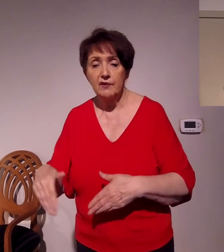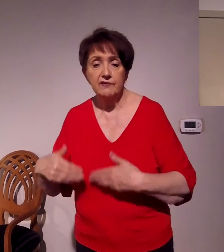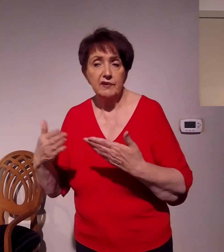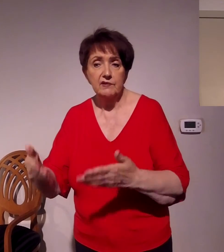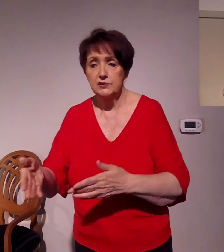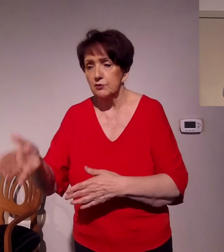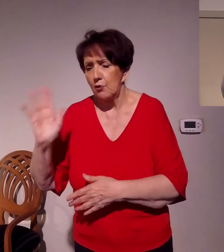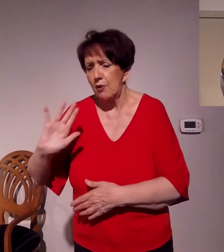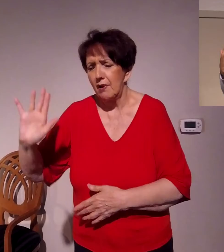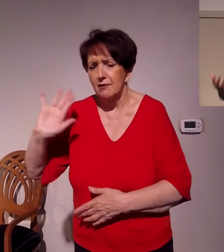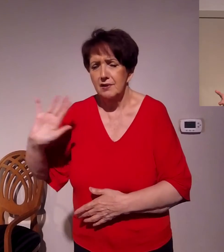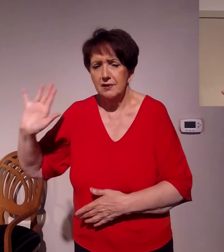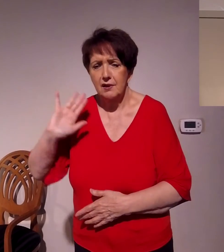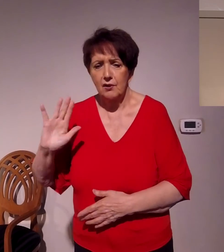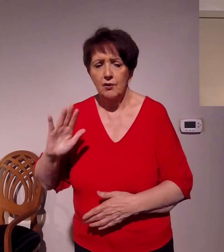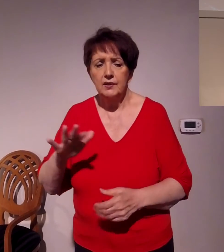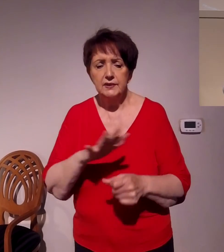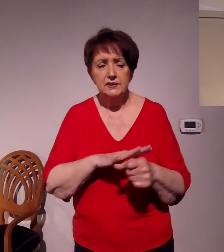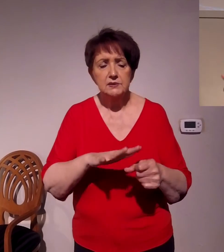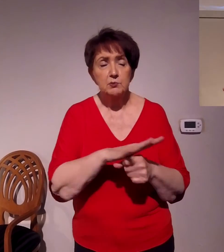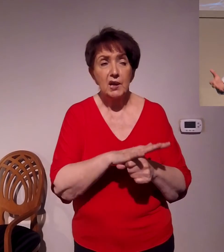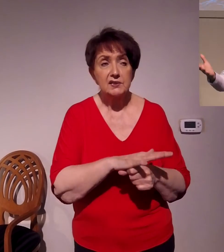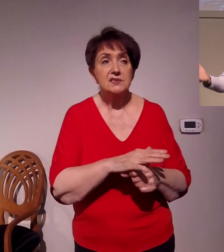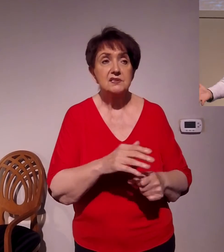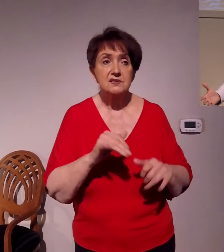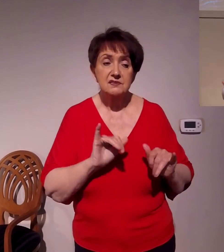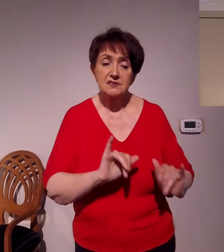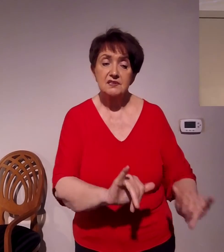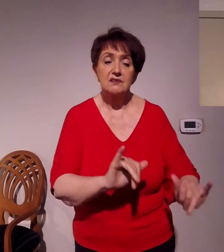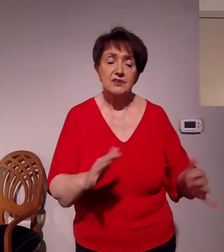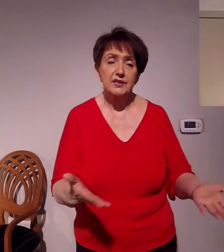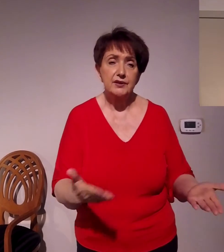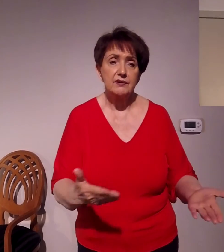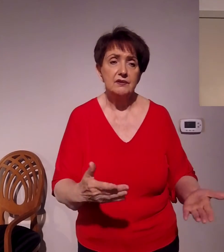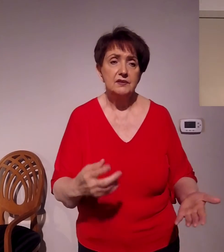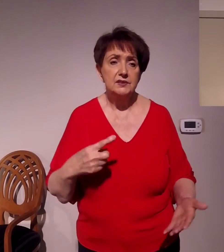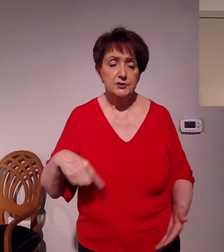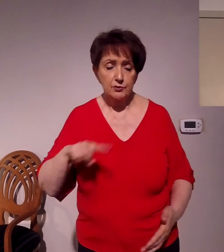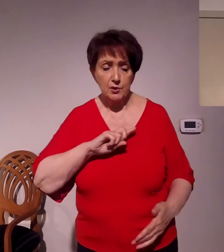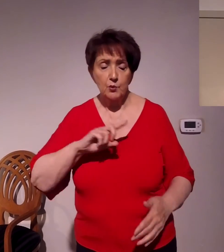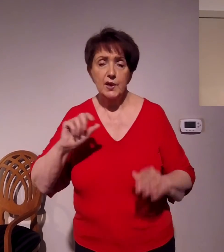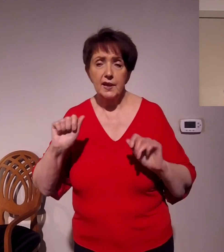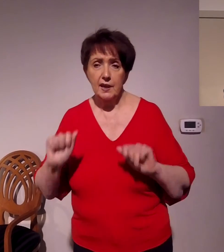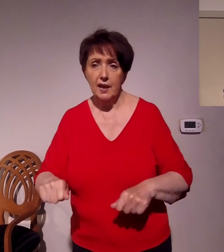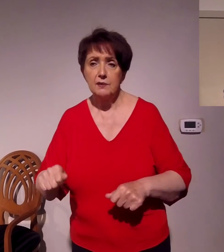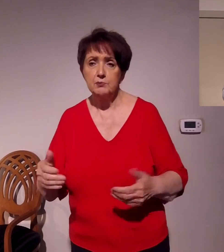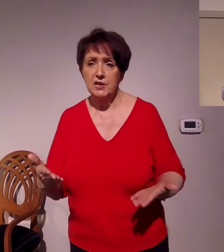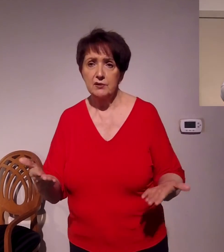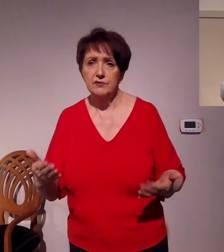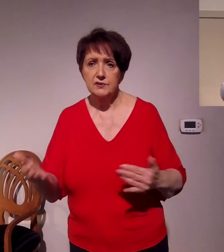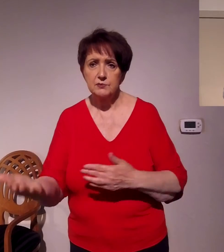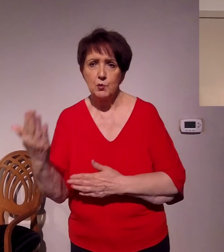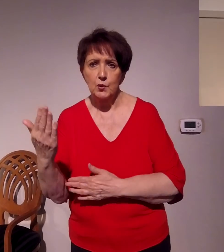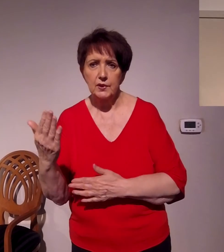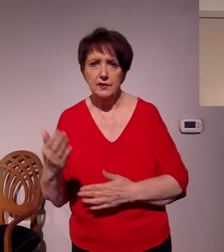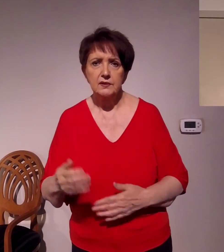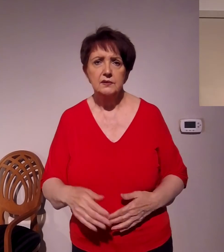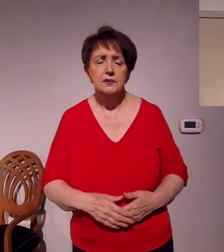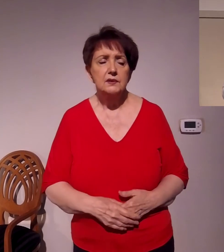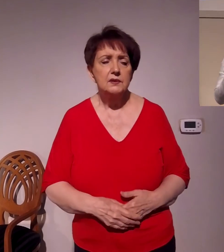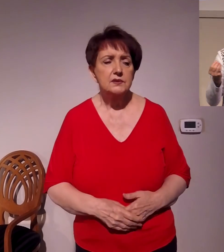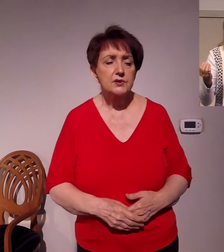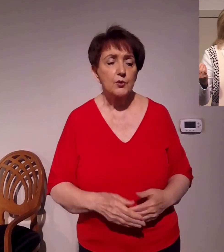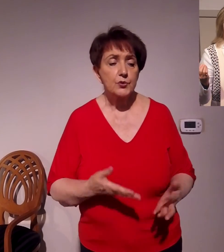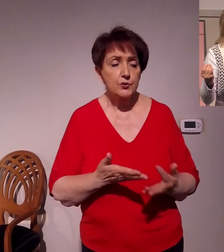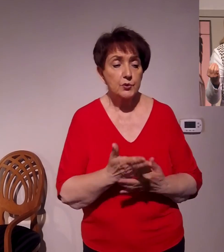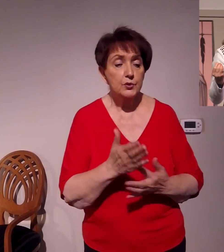ago that this place is still thriving so that we all can be here this morning. And so through these